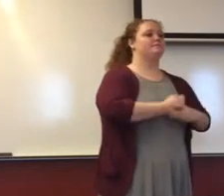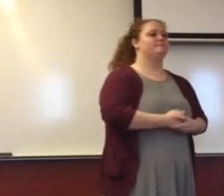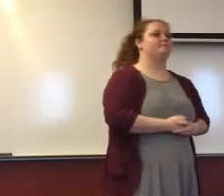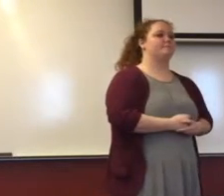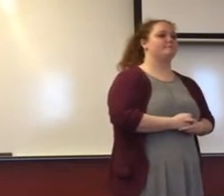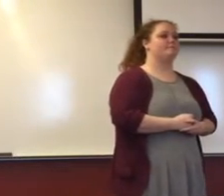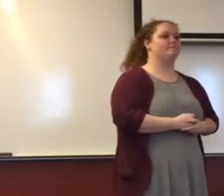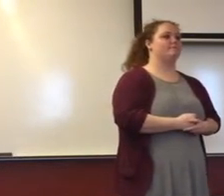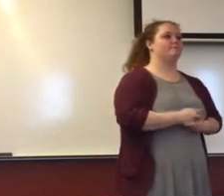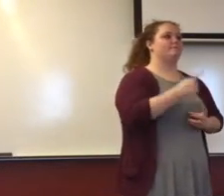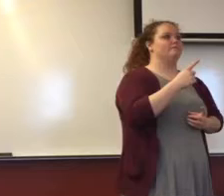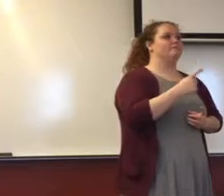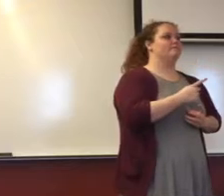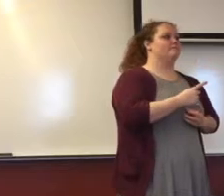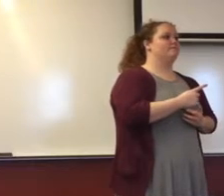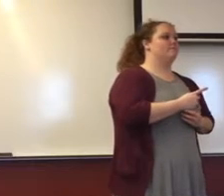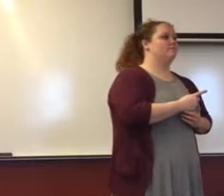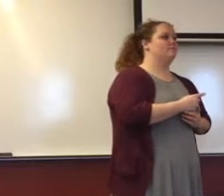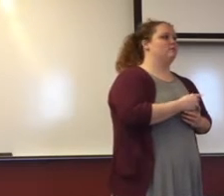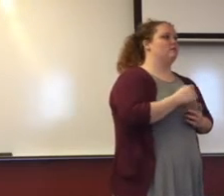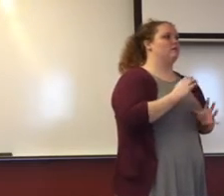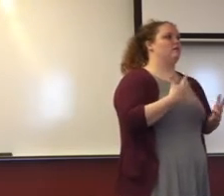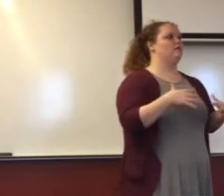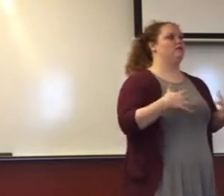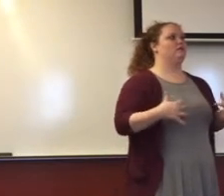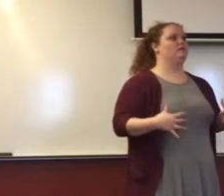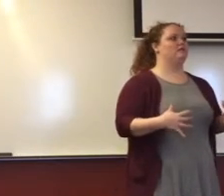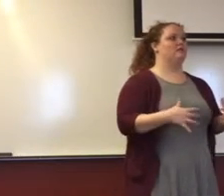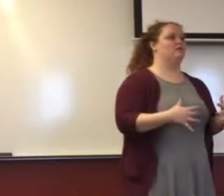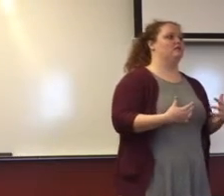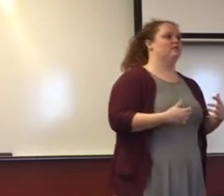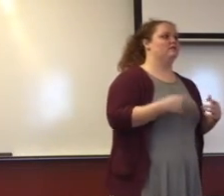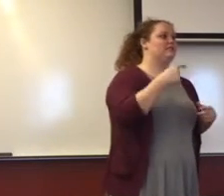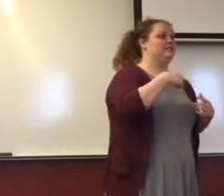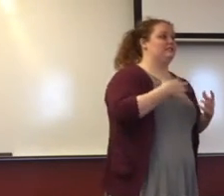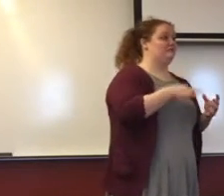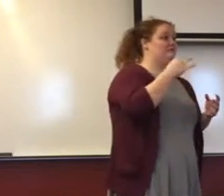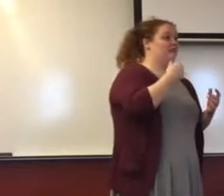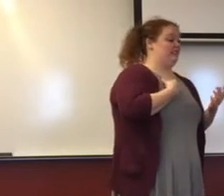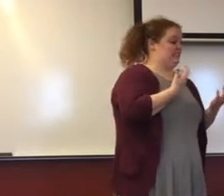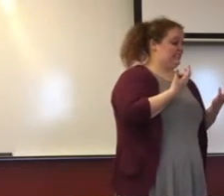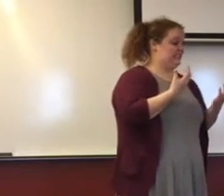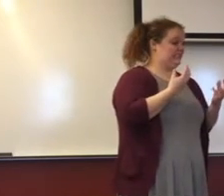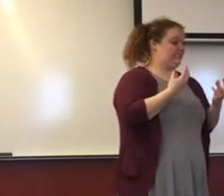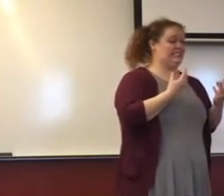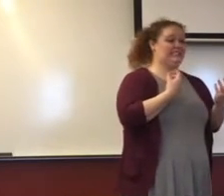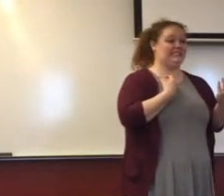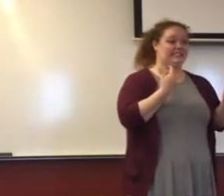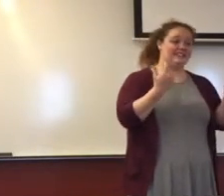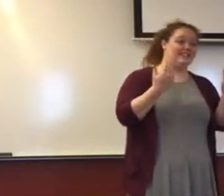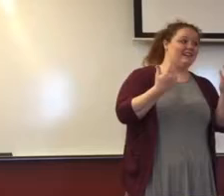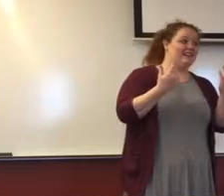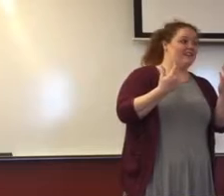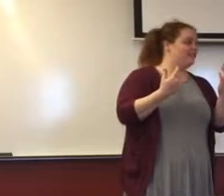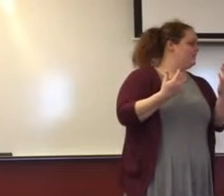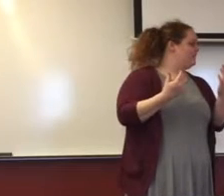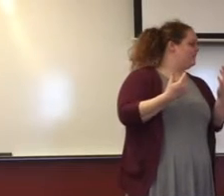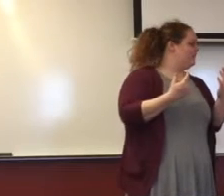Thank gosh, I was like. There's somebody who wants to I come. went 3 weeks. Right. I went to the Purple Knit